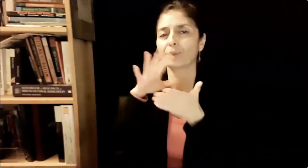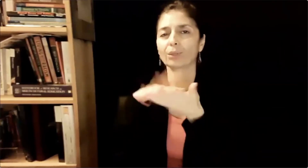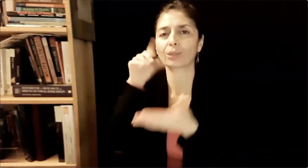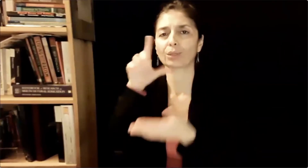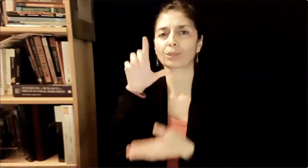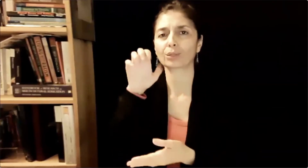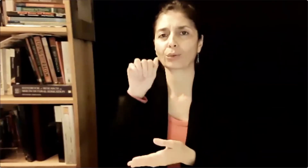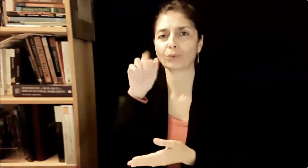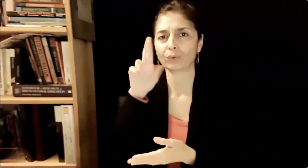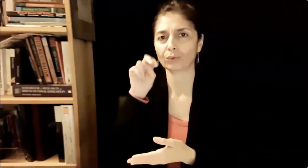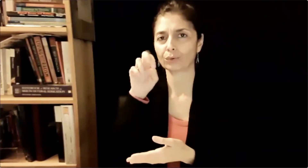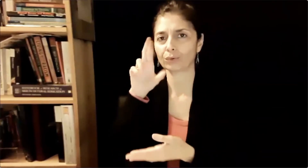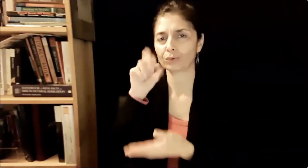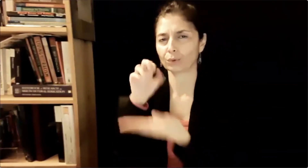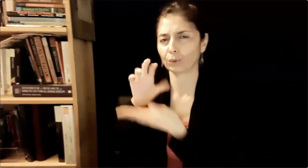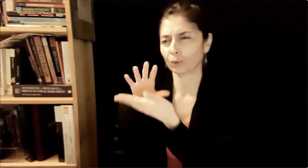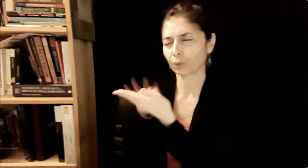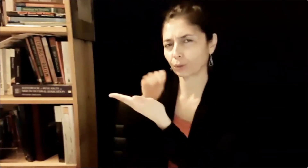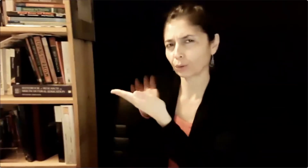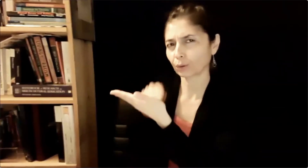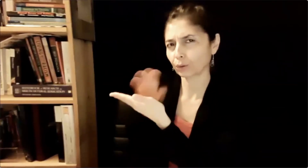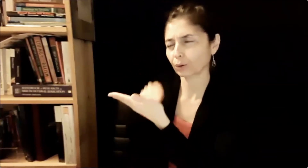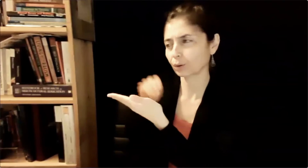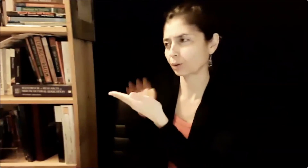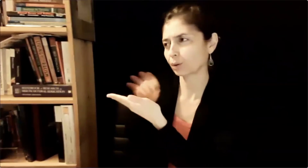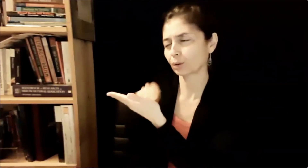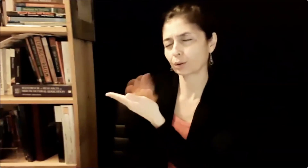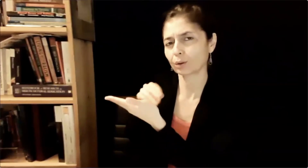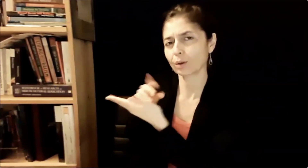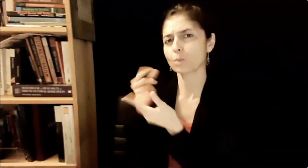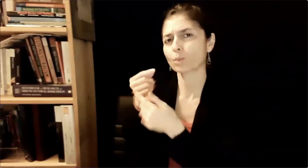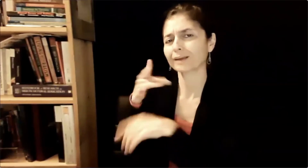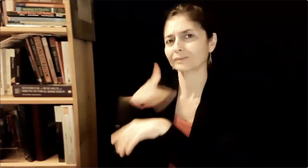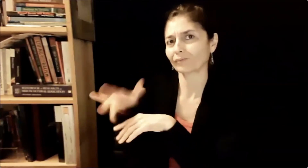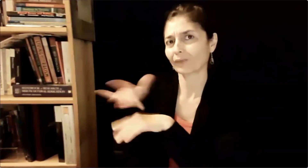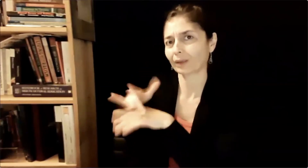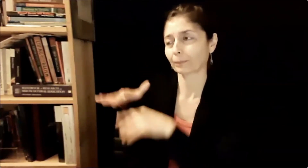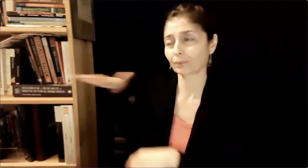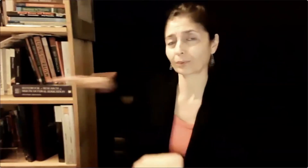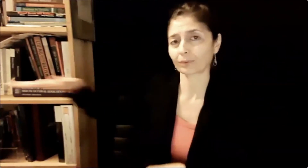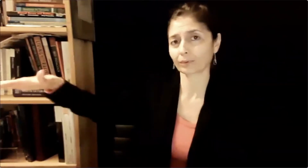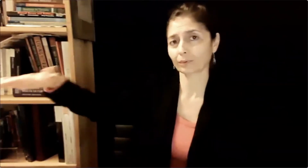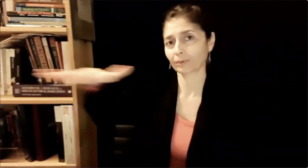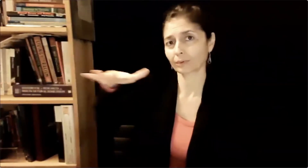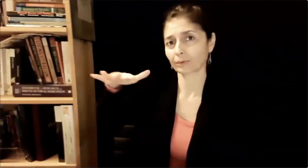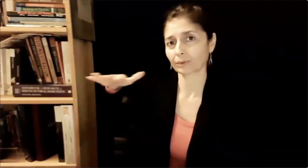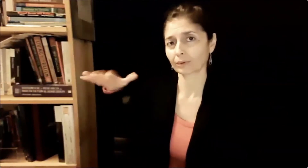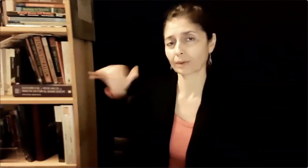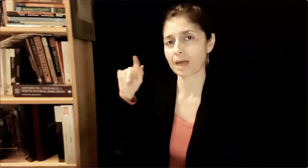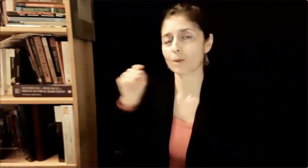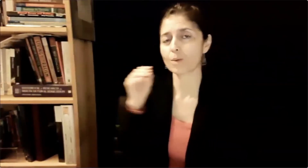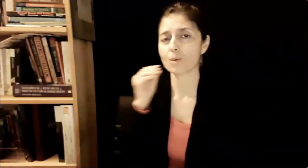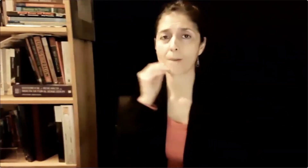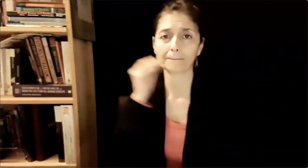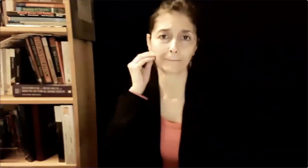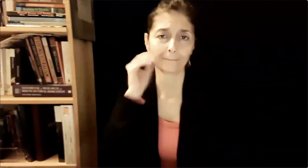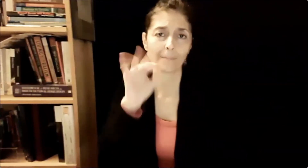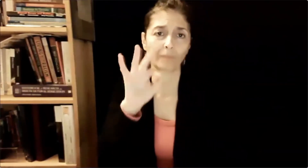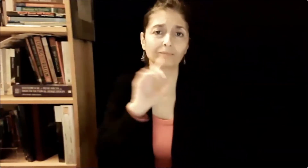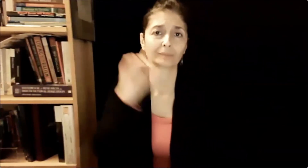become learners, they will learn from families. the resources that are out there and available